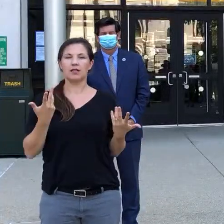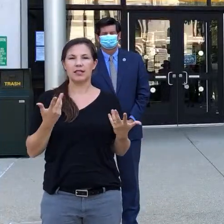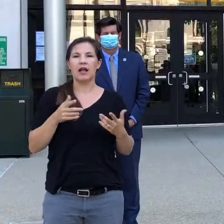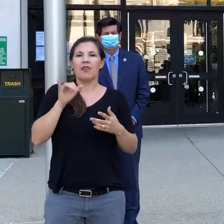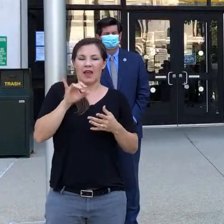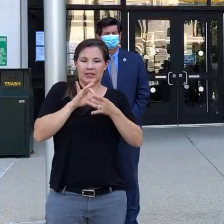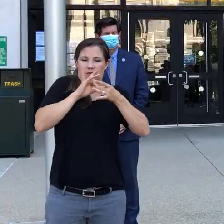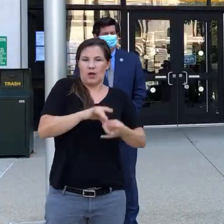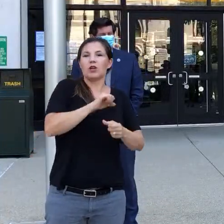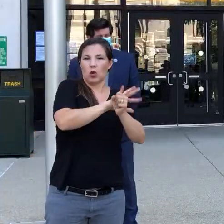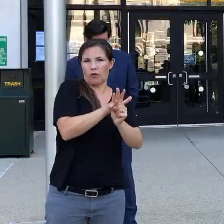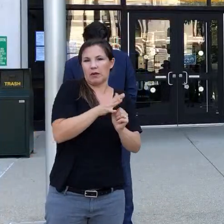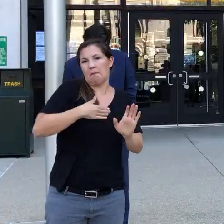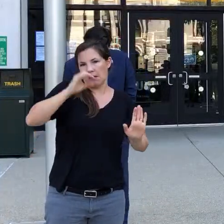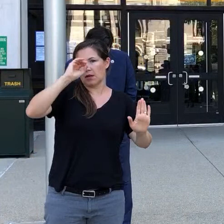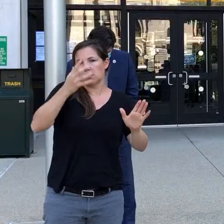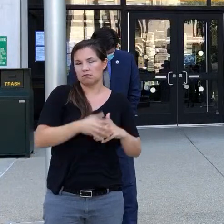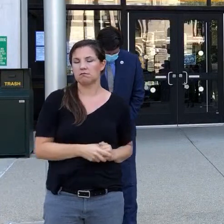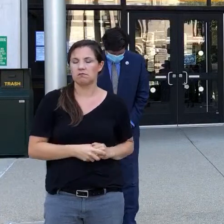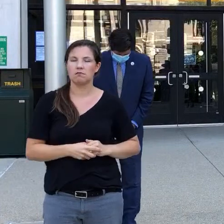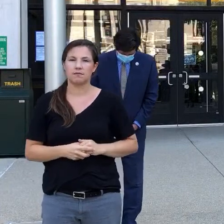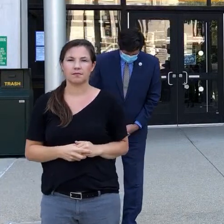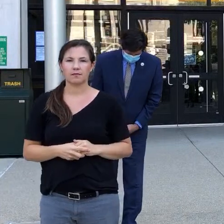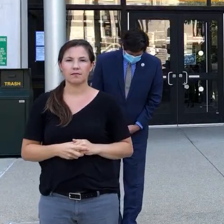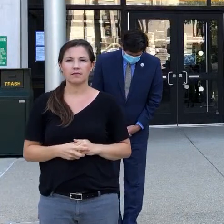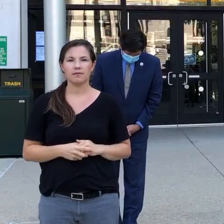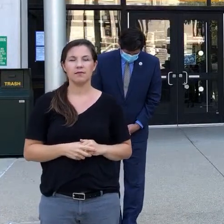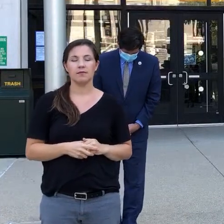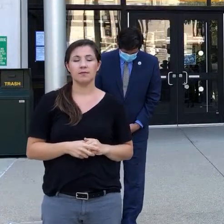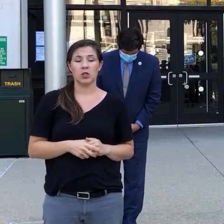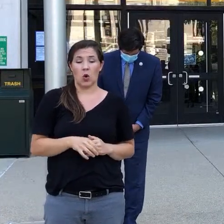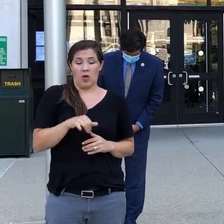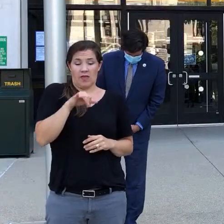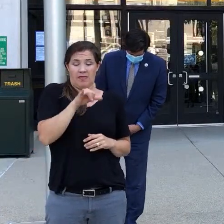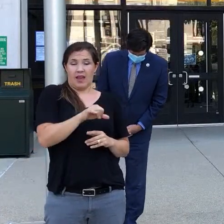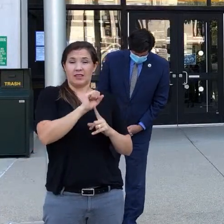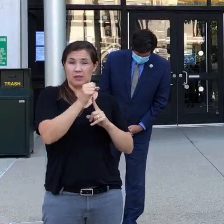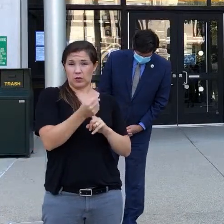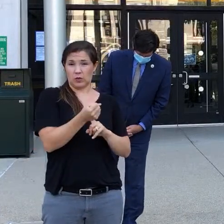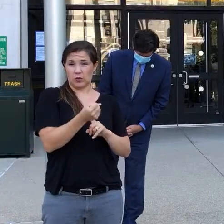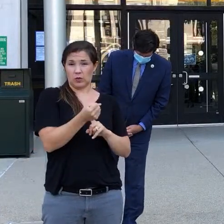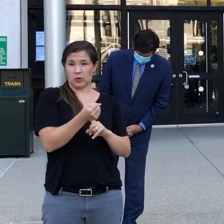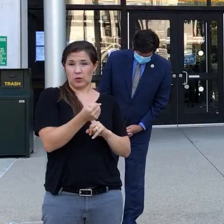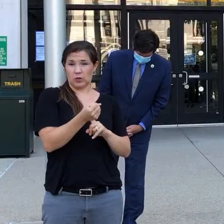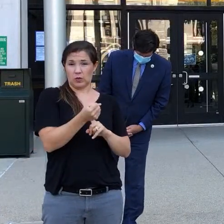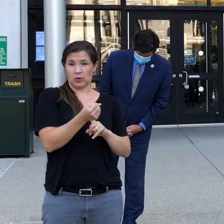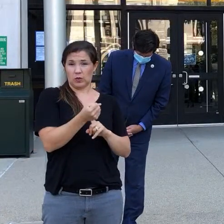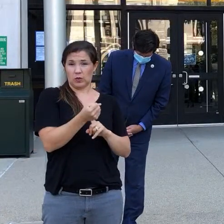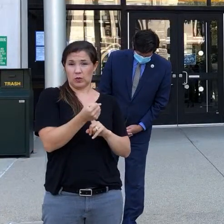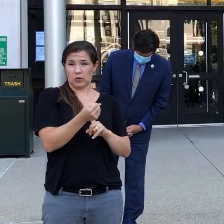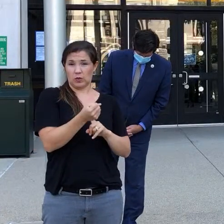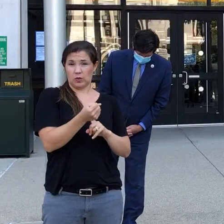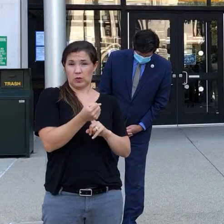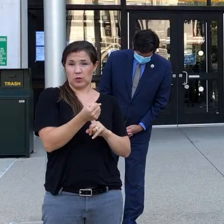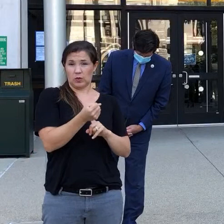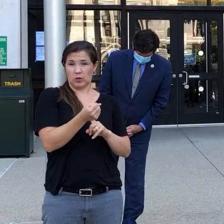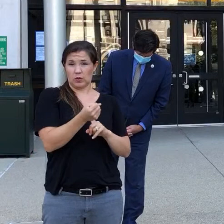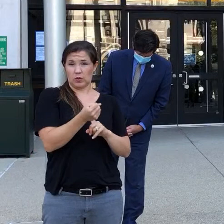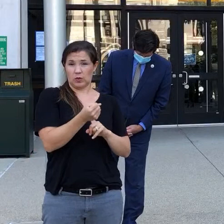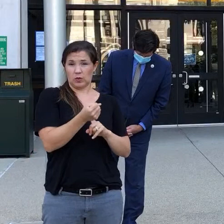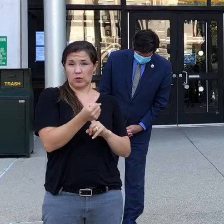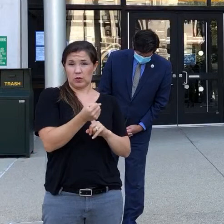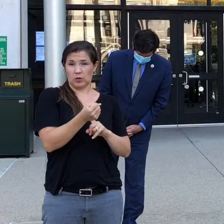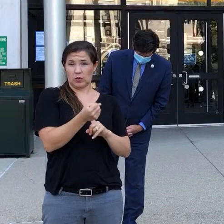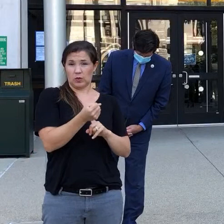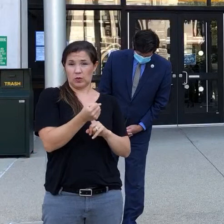COVID, in my opinion. And that is a situation that I think that we are seeing now here in Erie